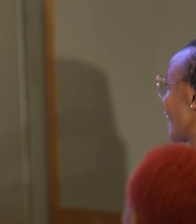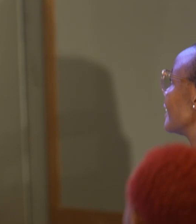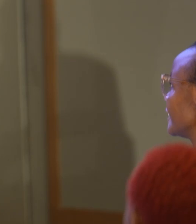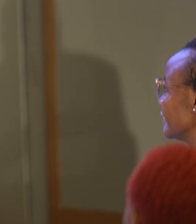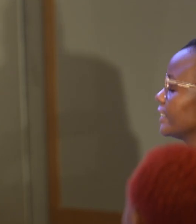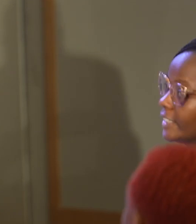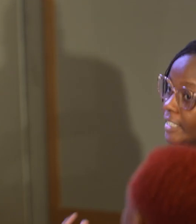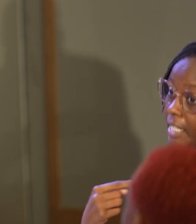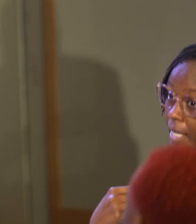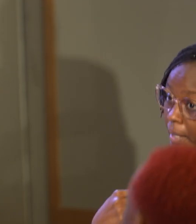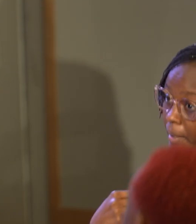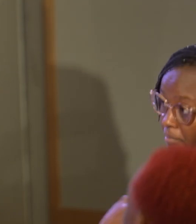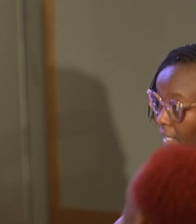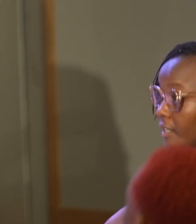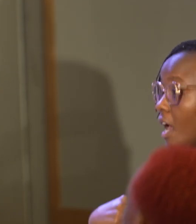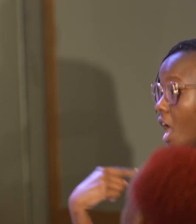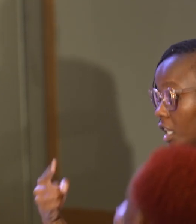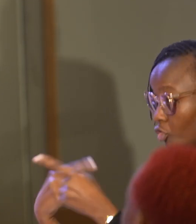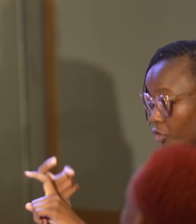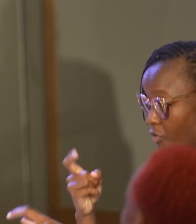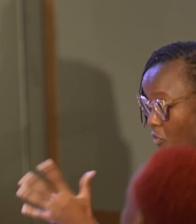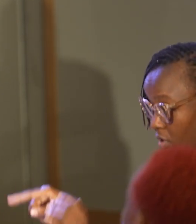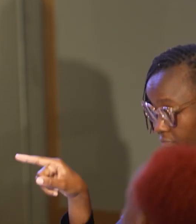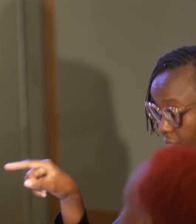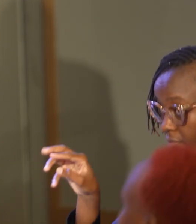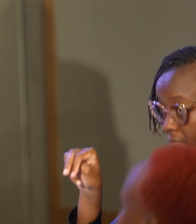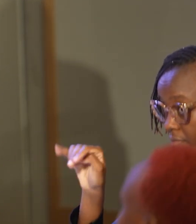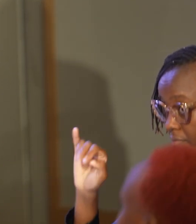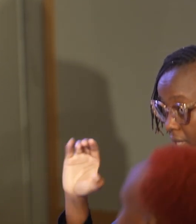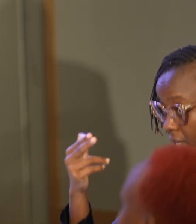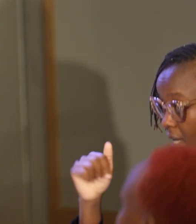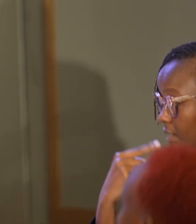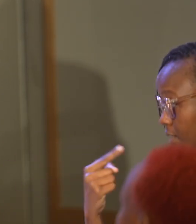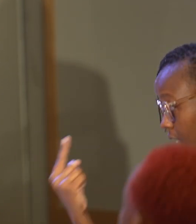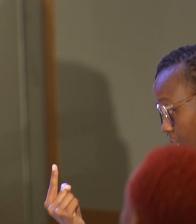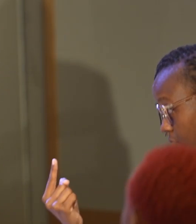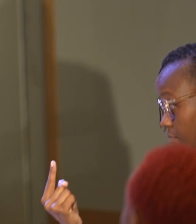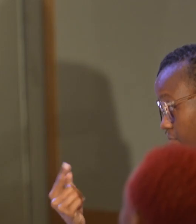I take it from what Mika has